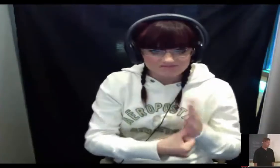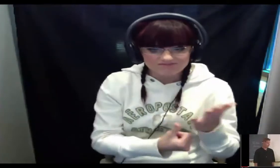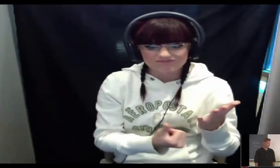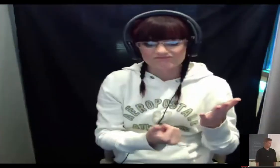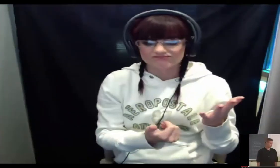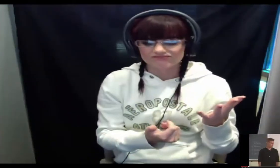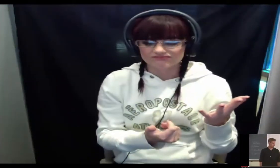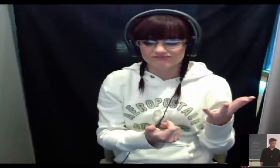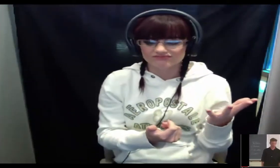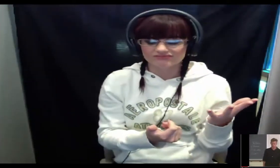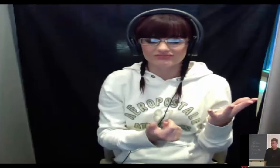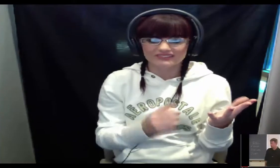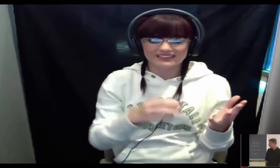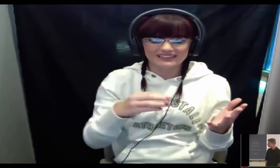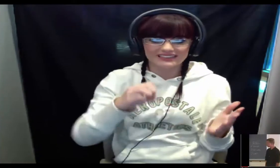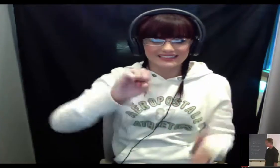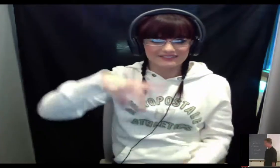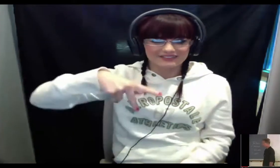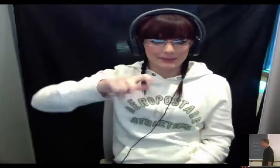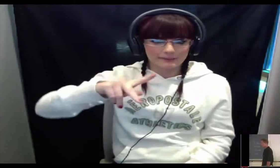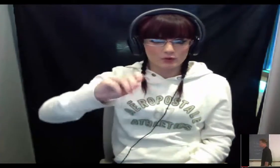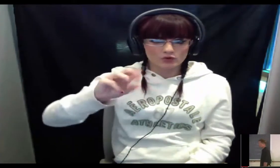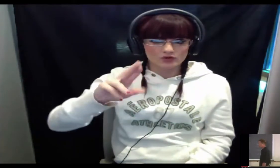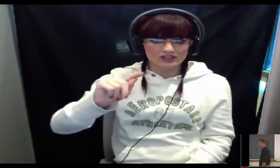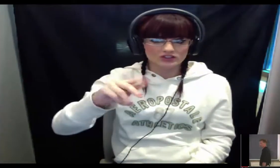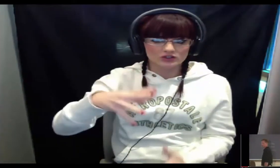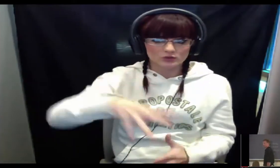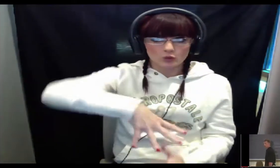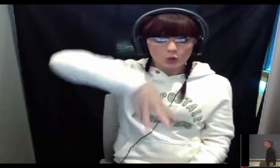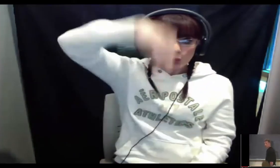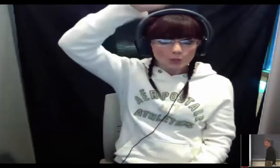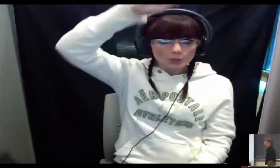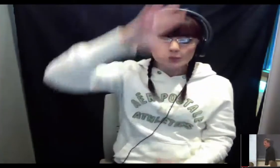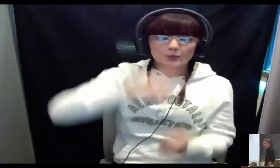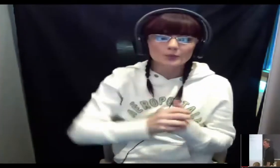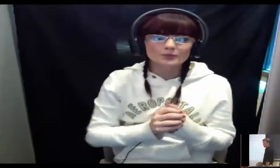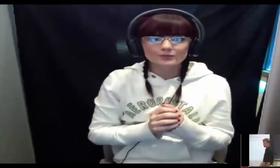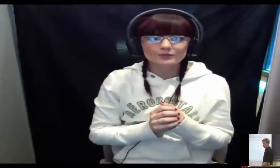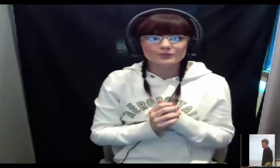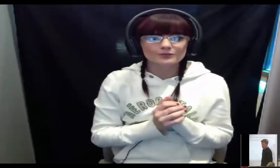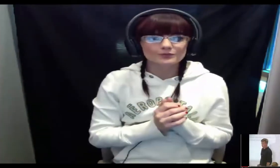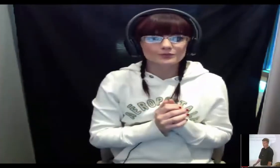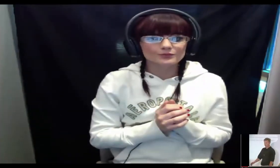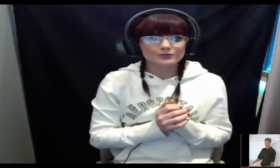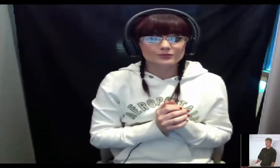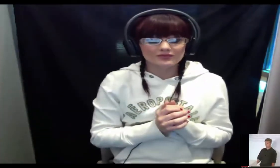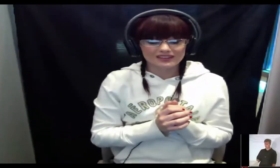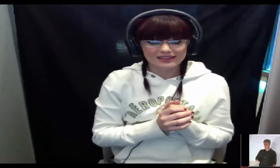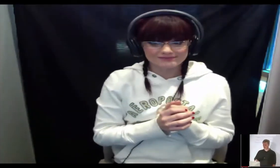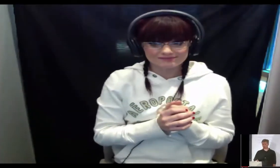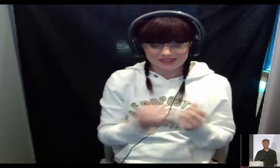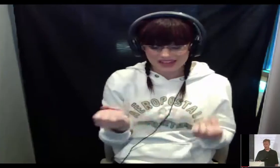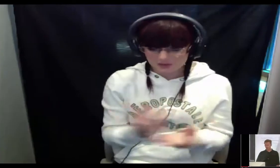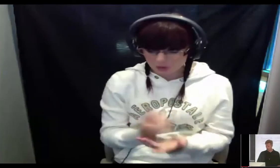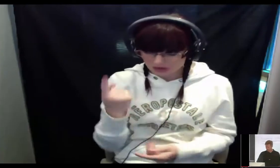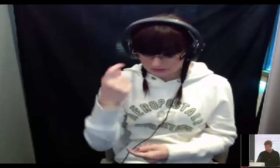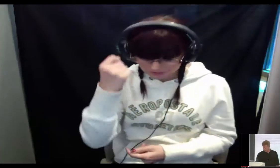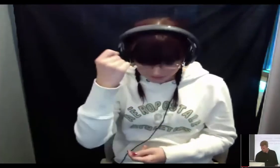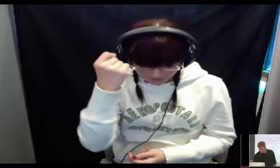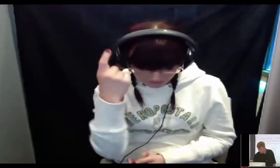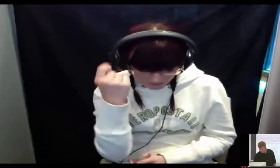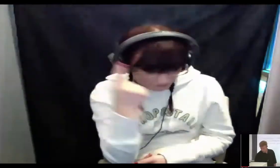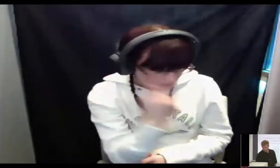few of those too. Is everybody at this? Okay. Other term, the two major ones, we're